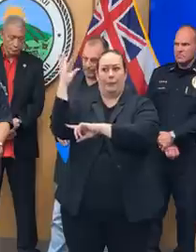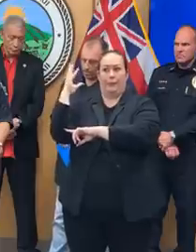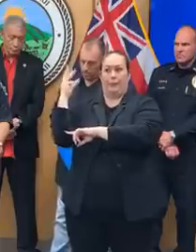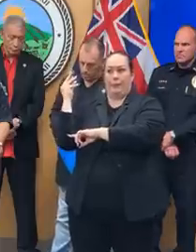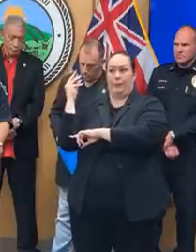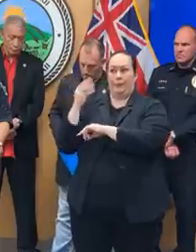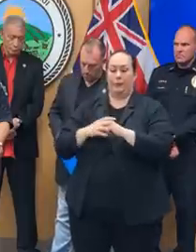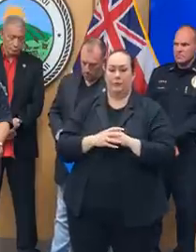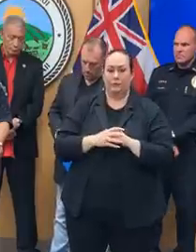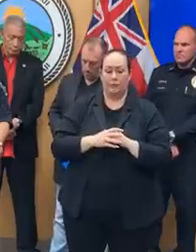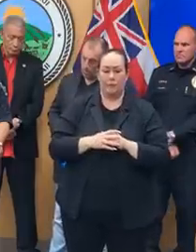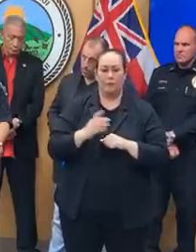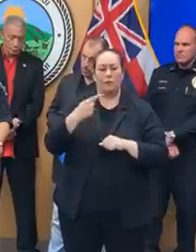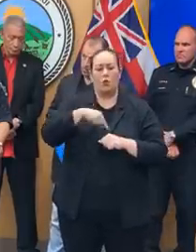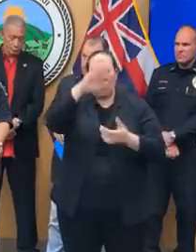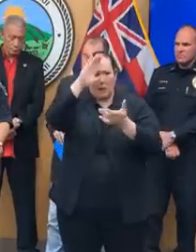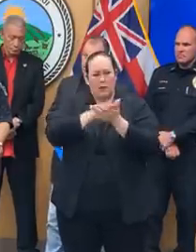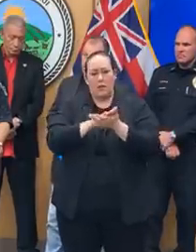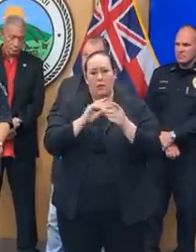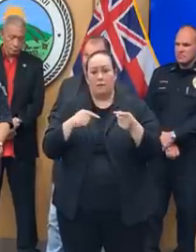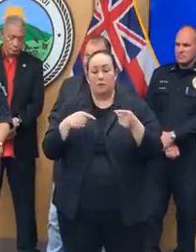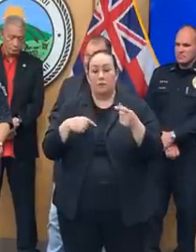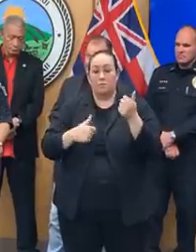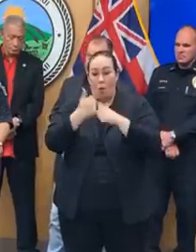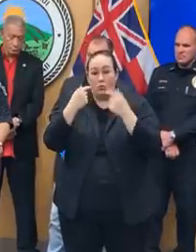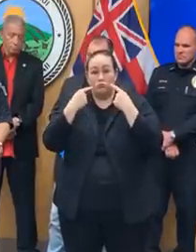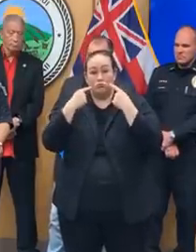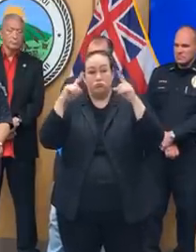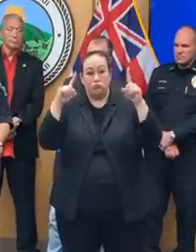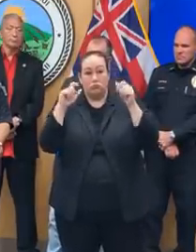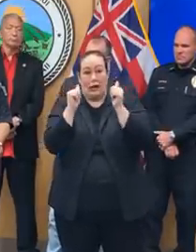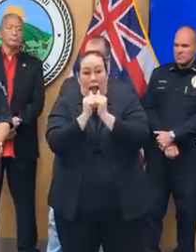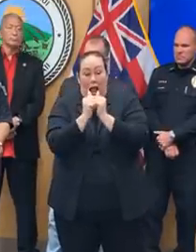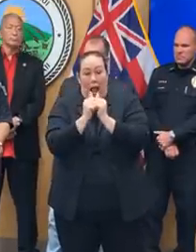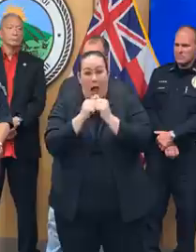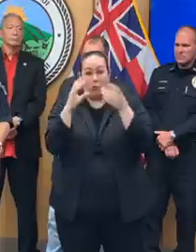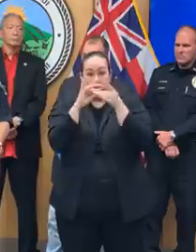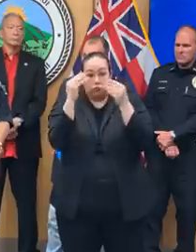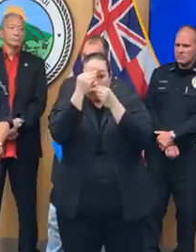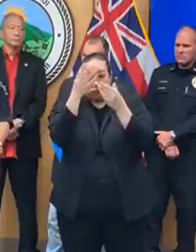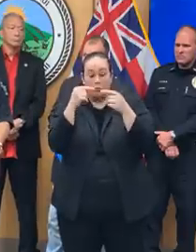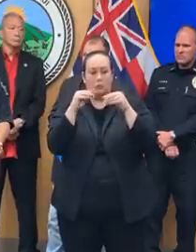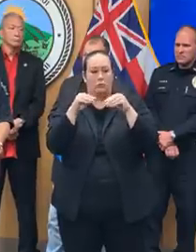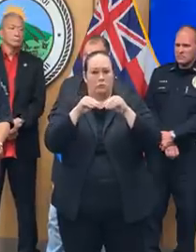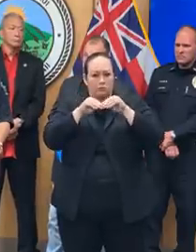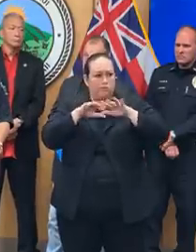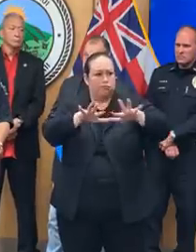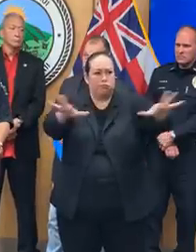so we believe that the most effective way of getting the message out to the public was